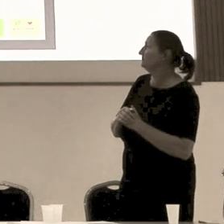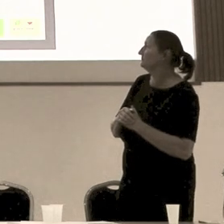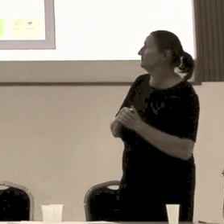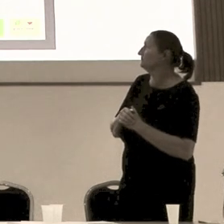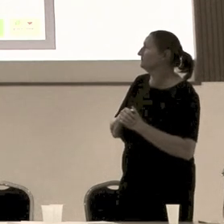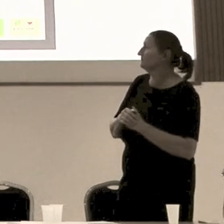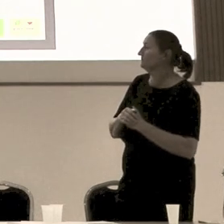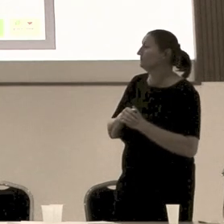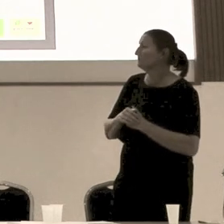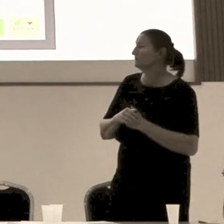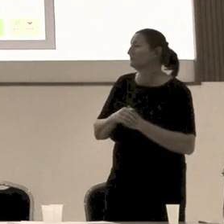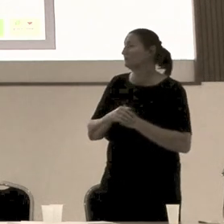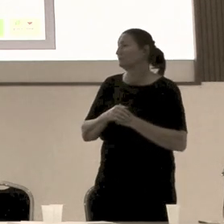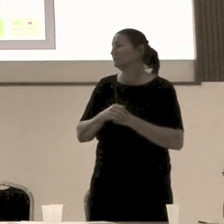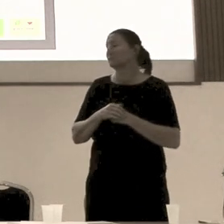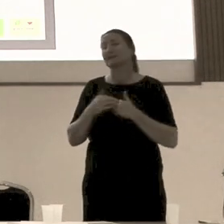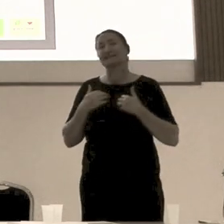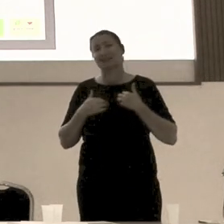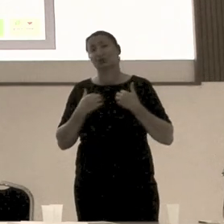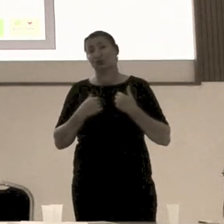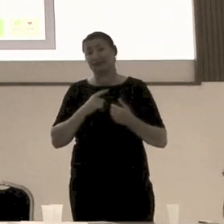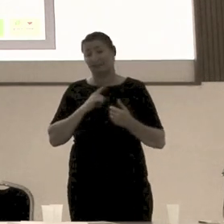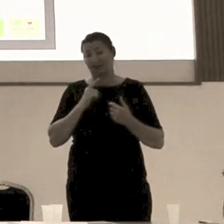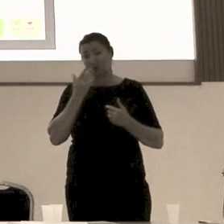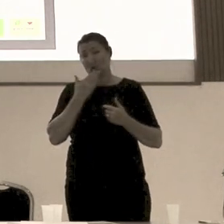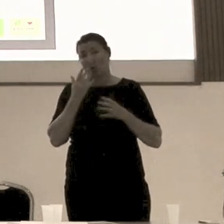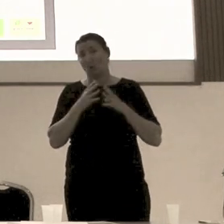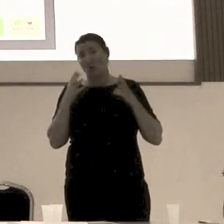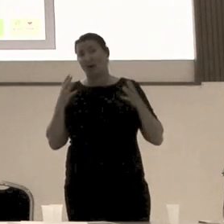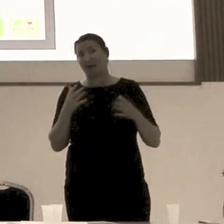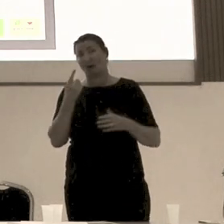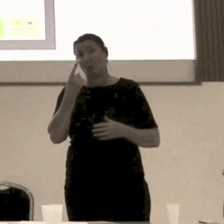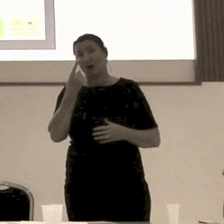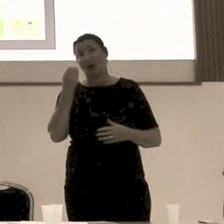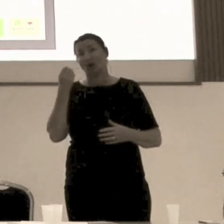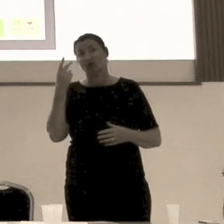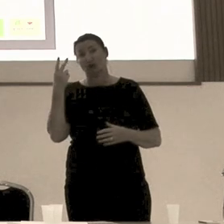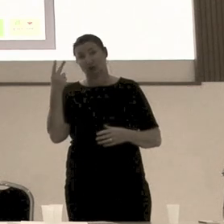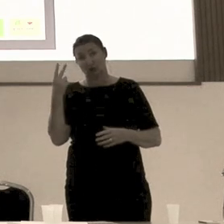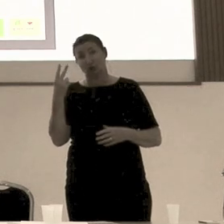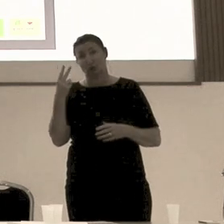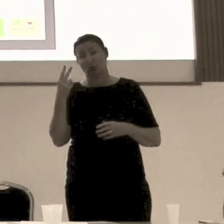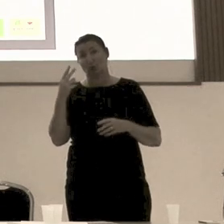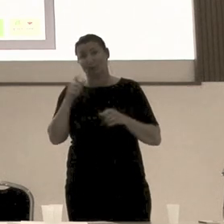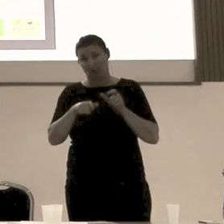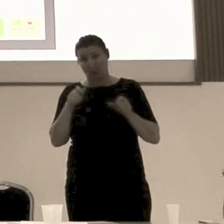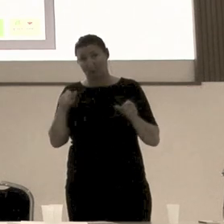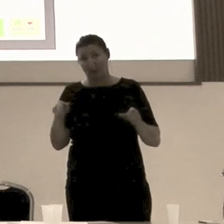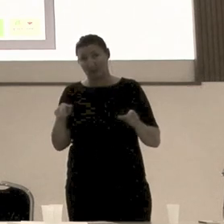as 102 pupils and about 102 staff there, and